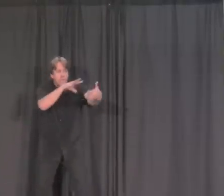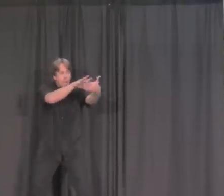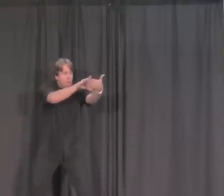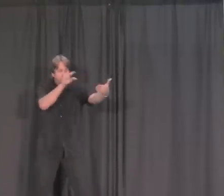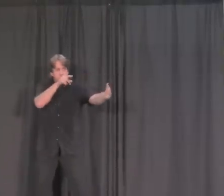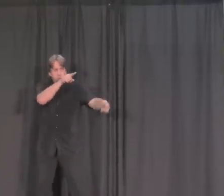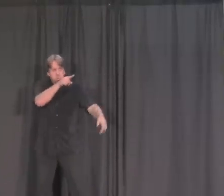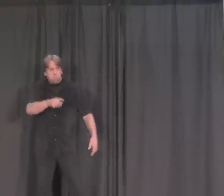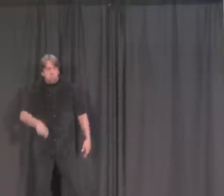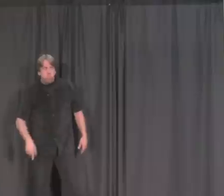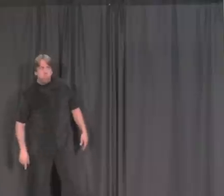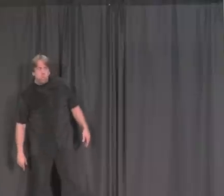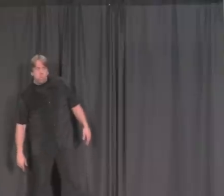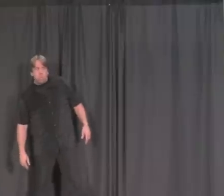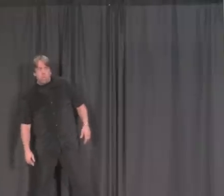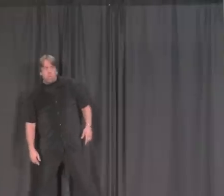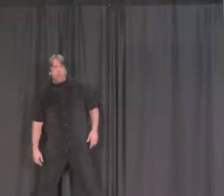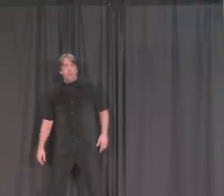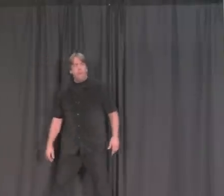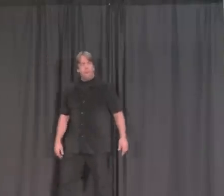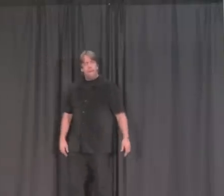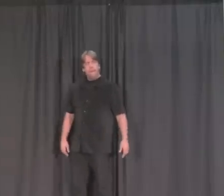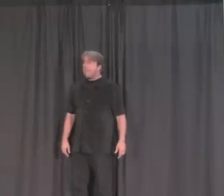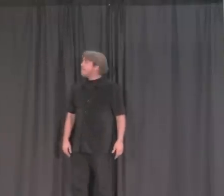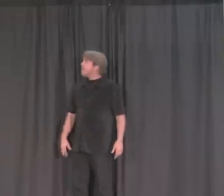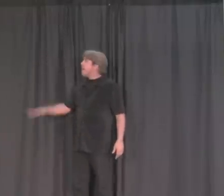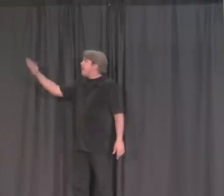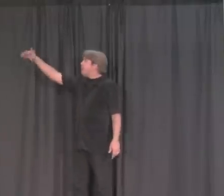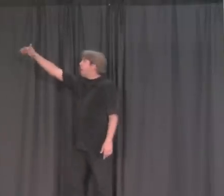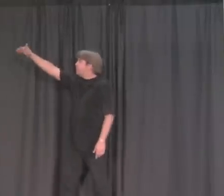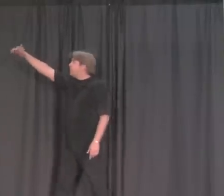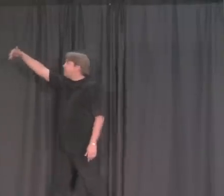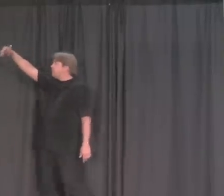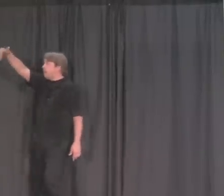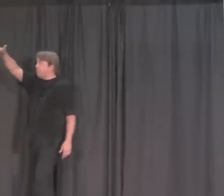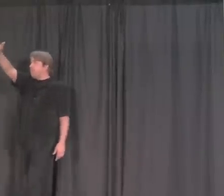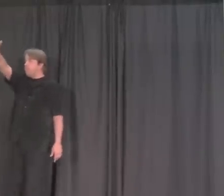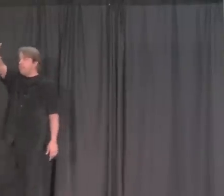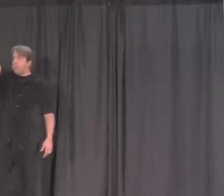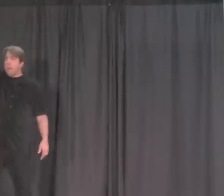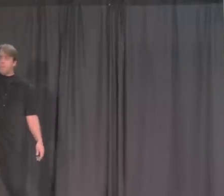Wait a minute. I will learn from this. Mom,